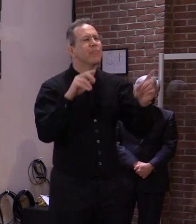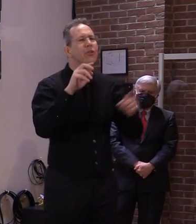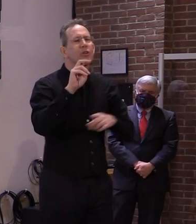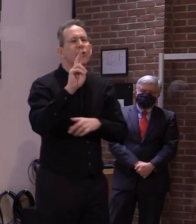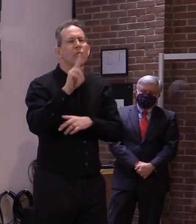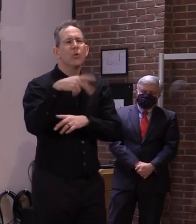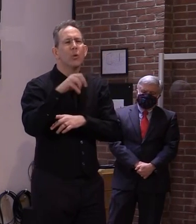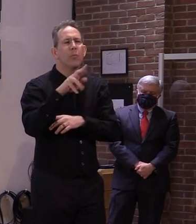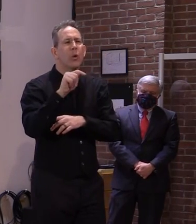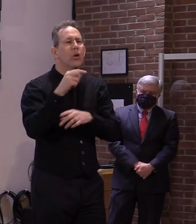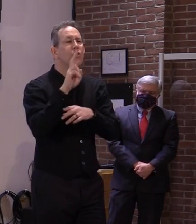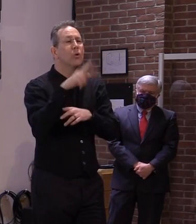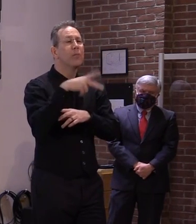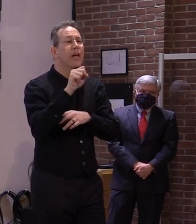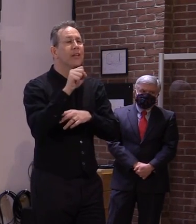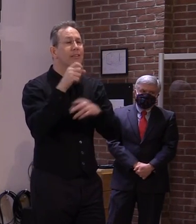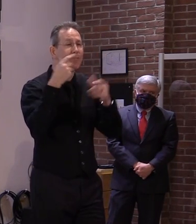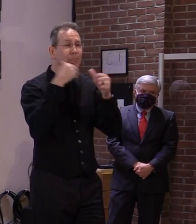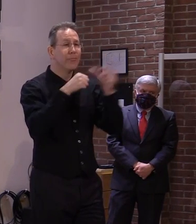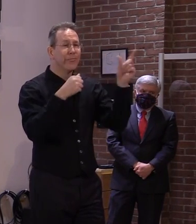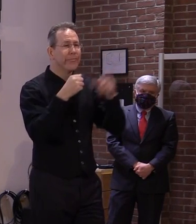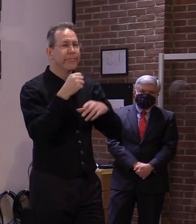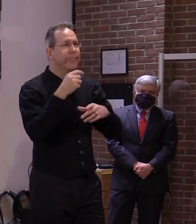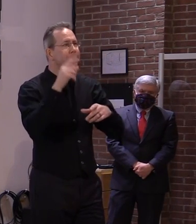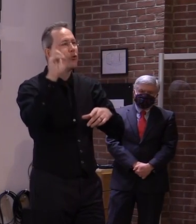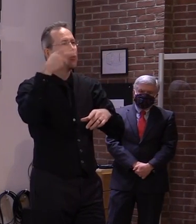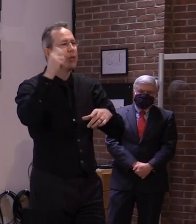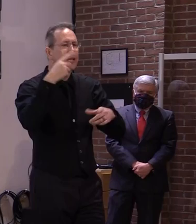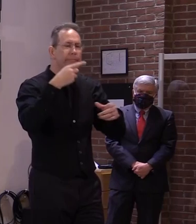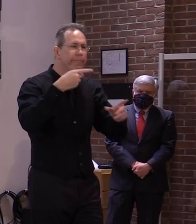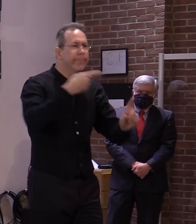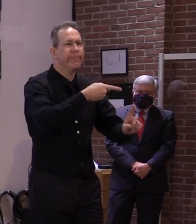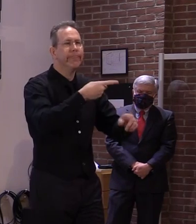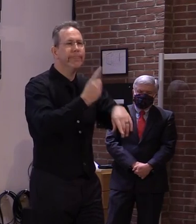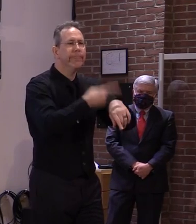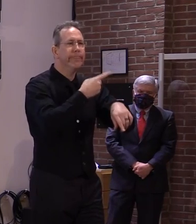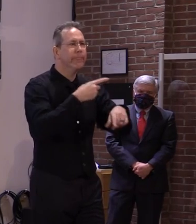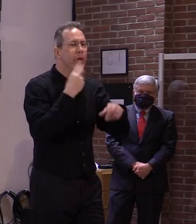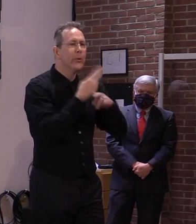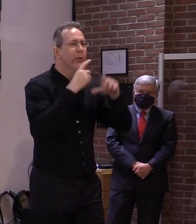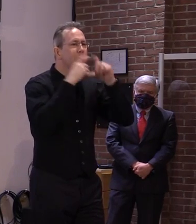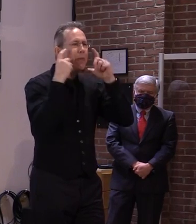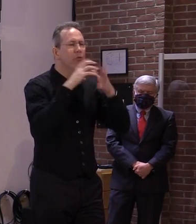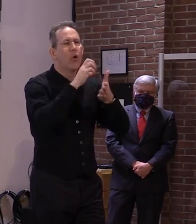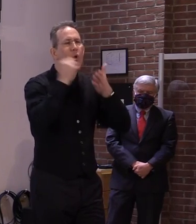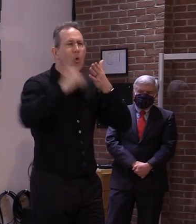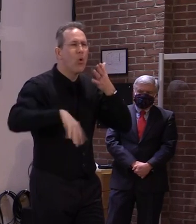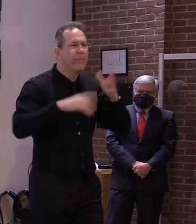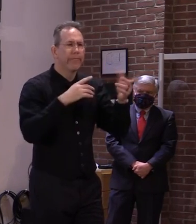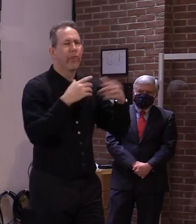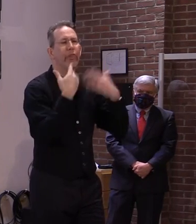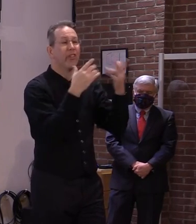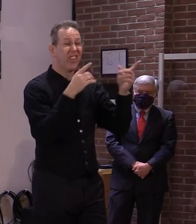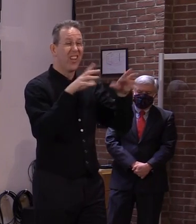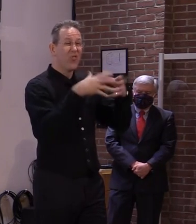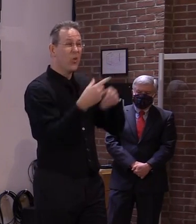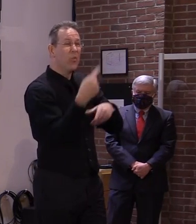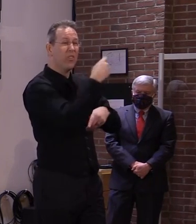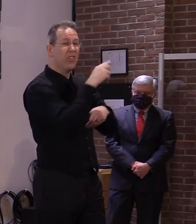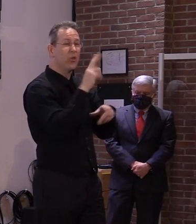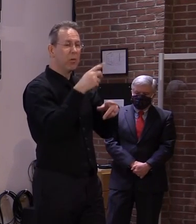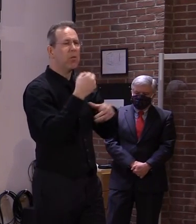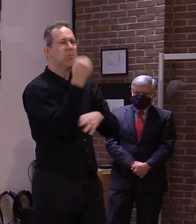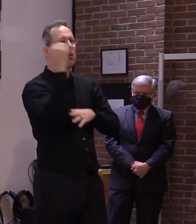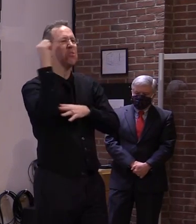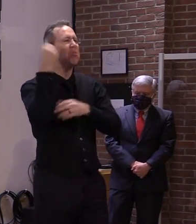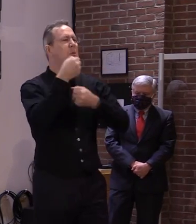protesting, mandating wearing masks. A lot of them claim that the decision is dictatorial.